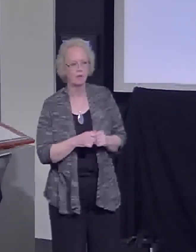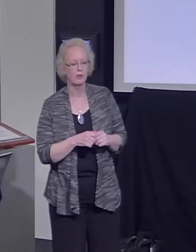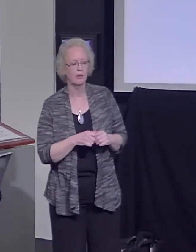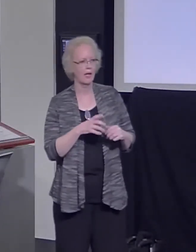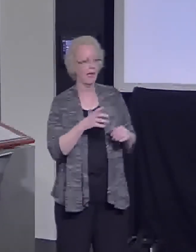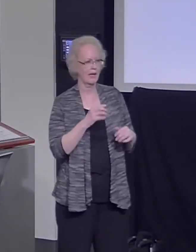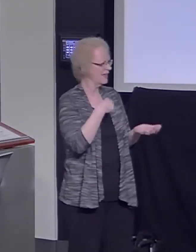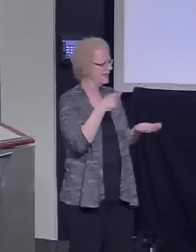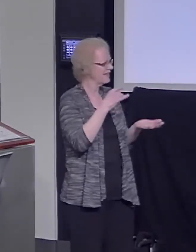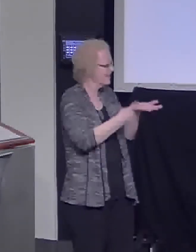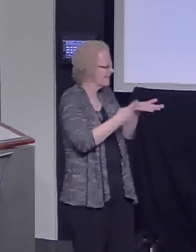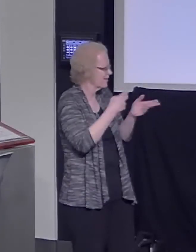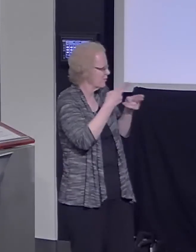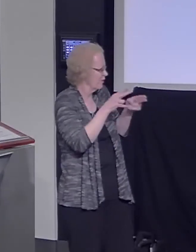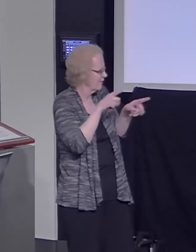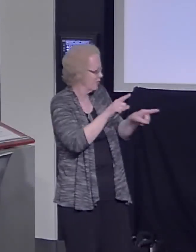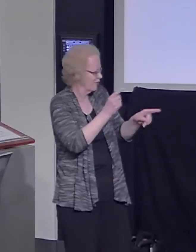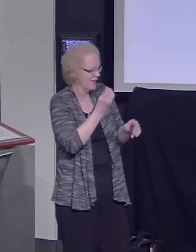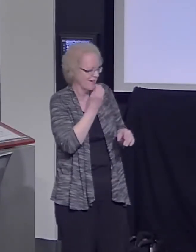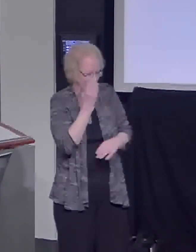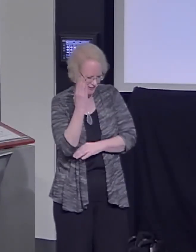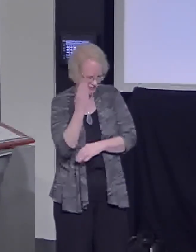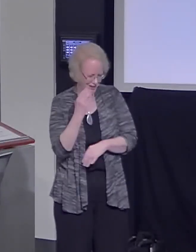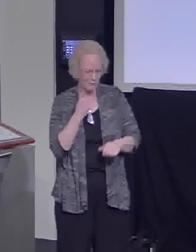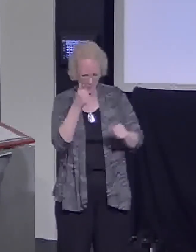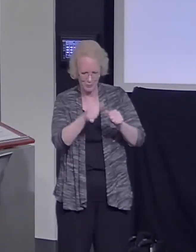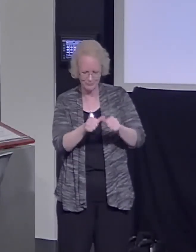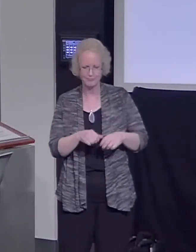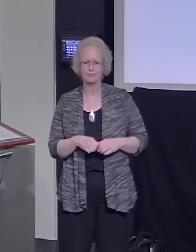this briefly over lunch, I remember. And